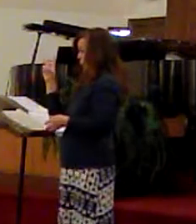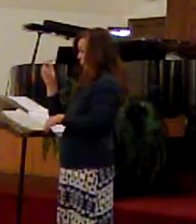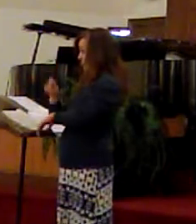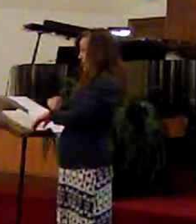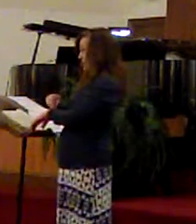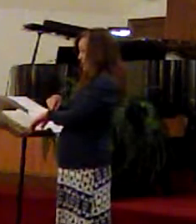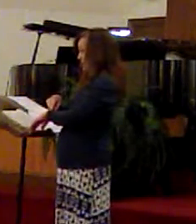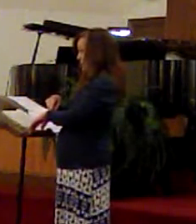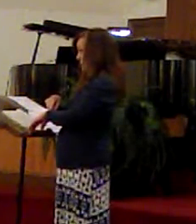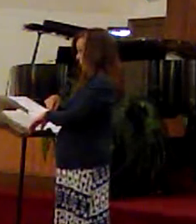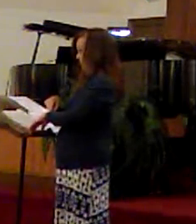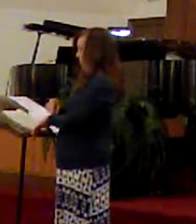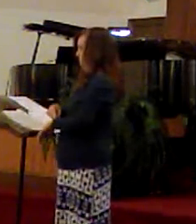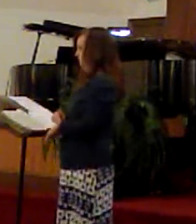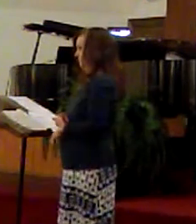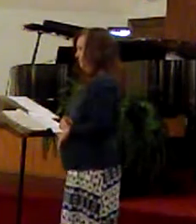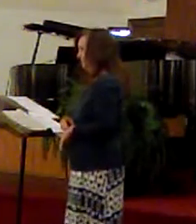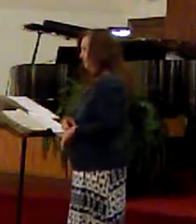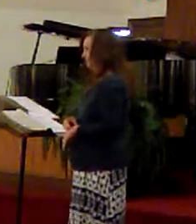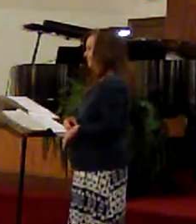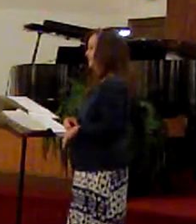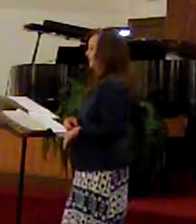My daughter's